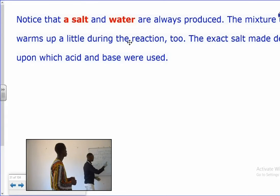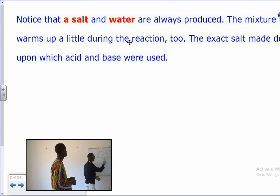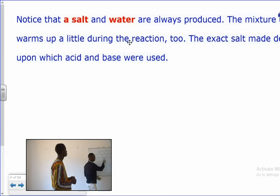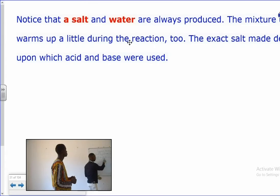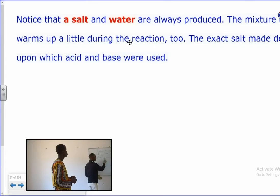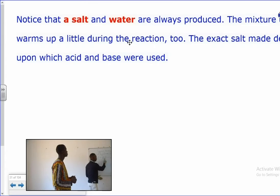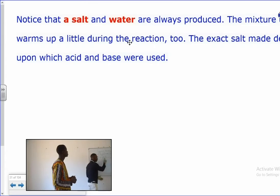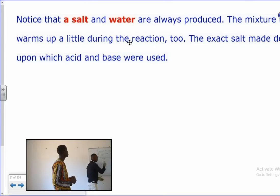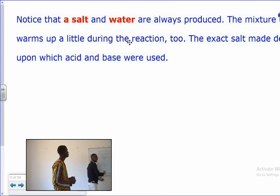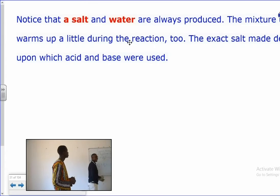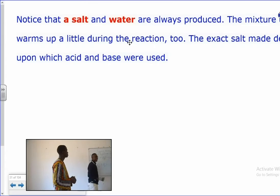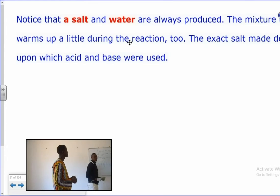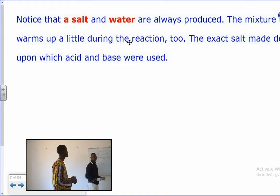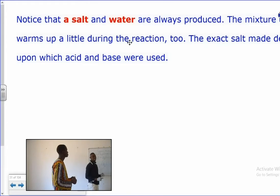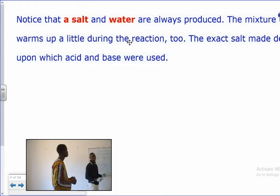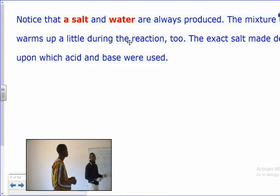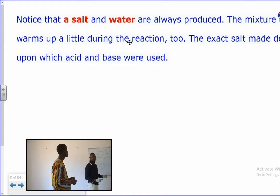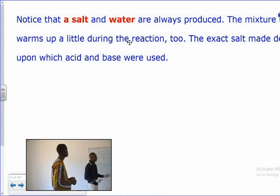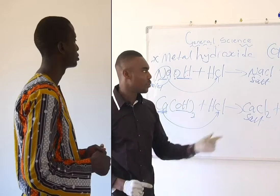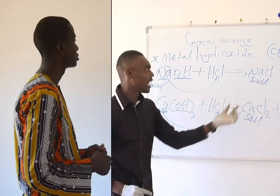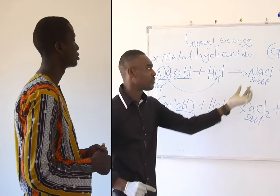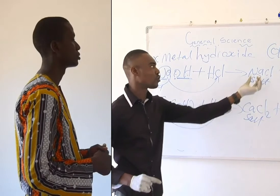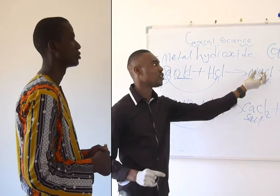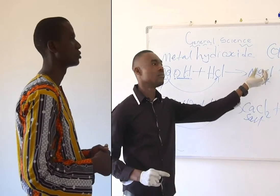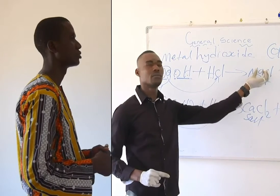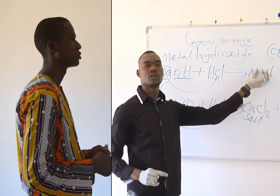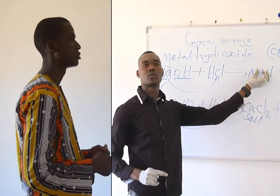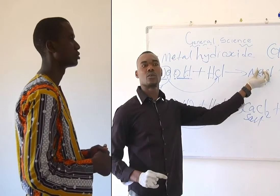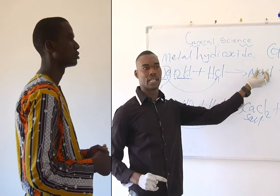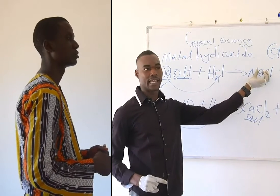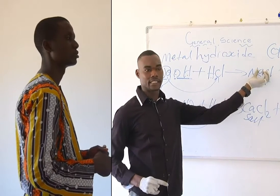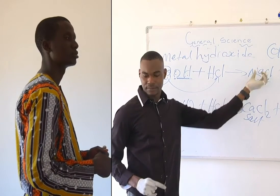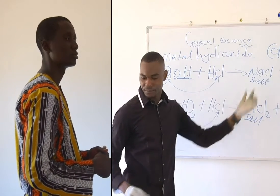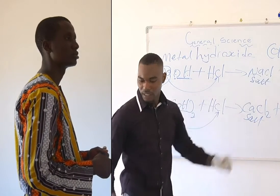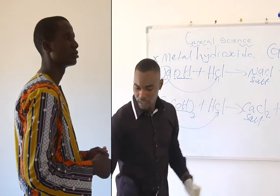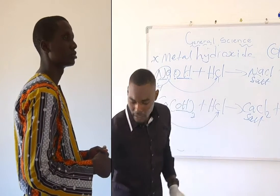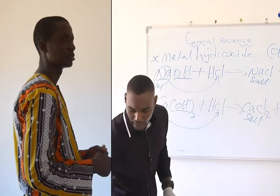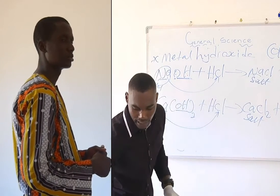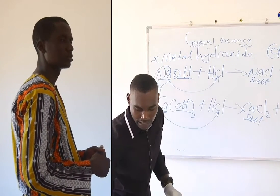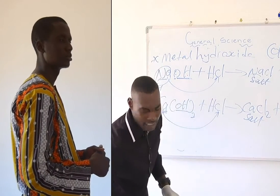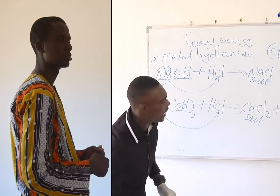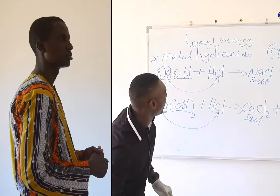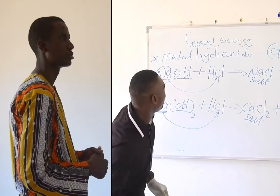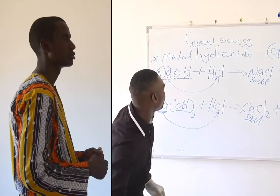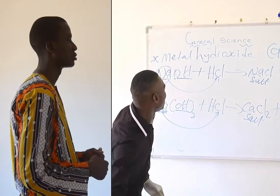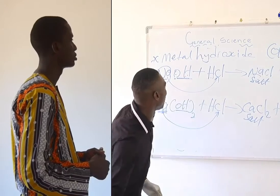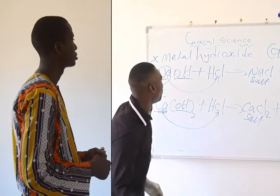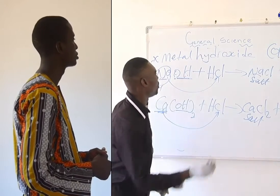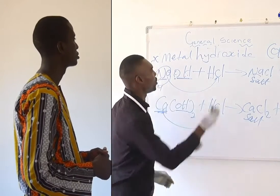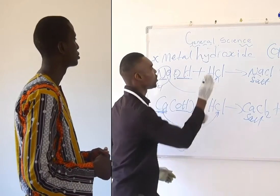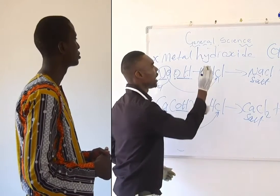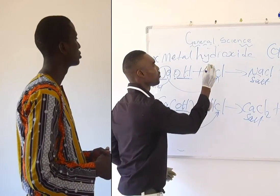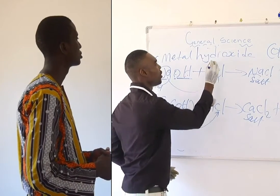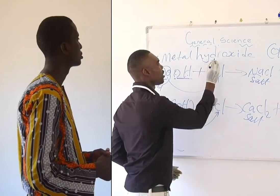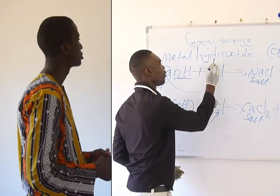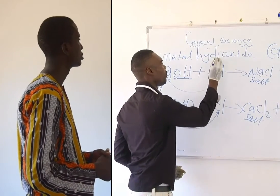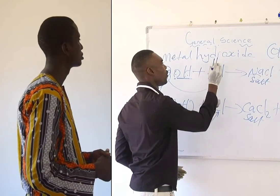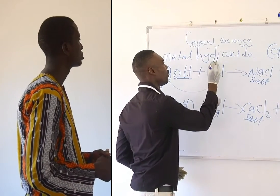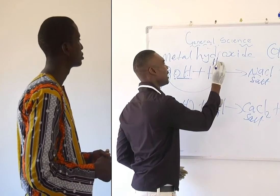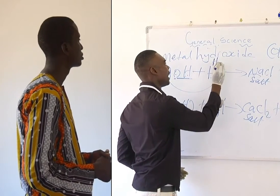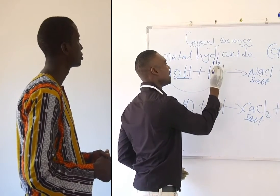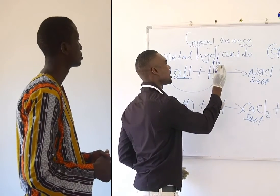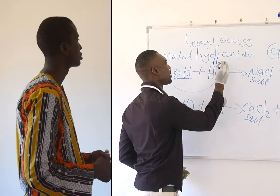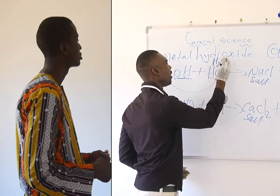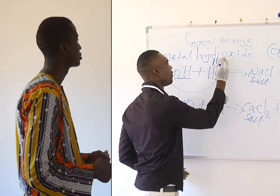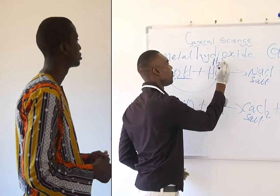acid like hydrochloric acid, you will have sodium chloride. Let's see here, if at all now you use